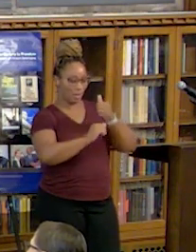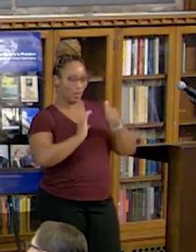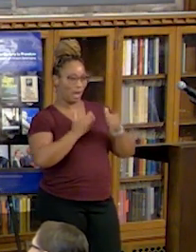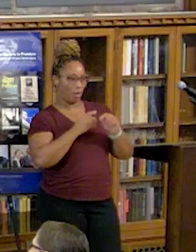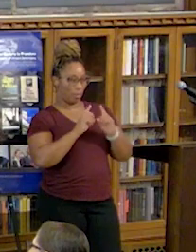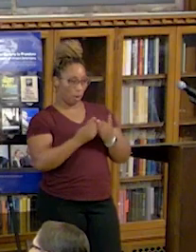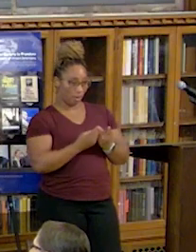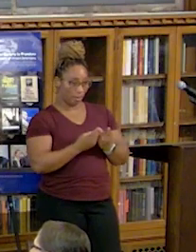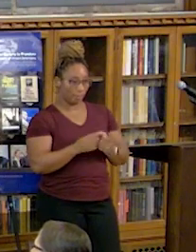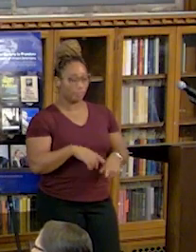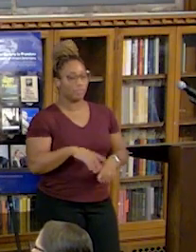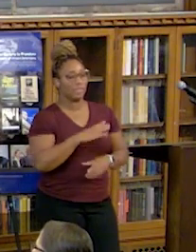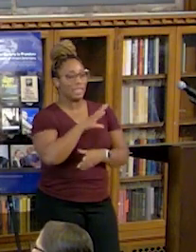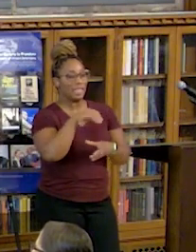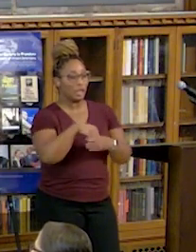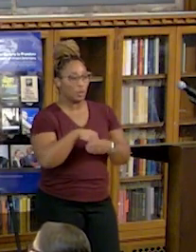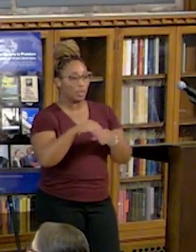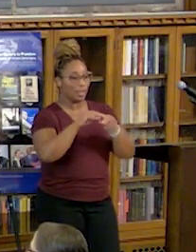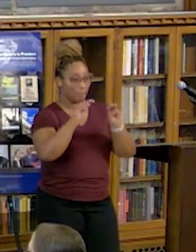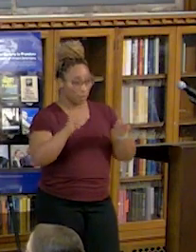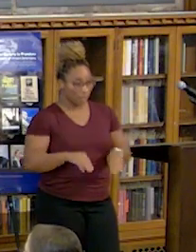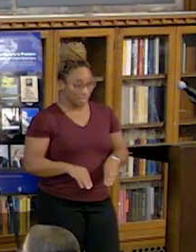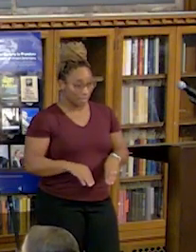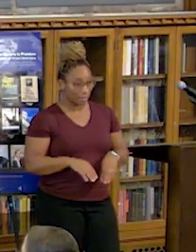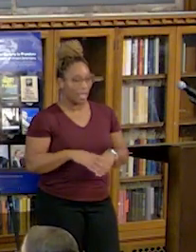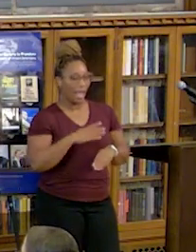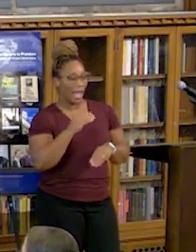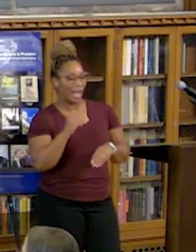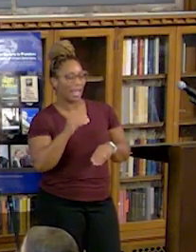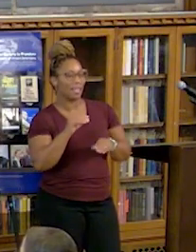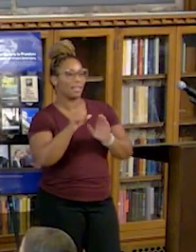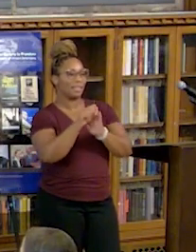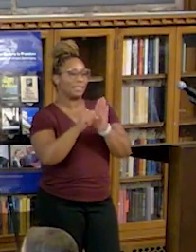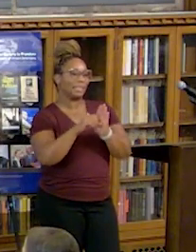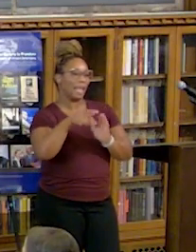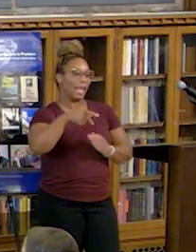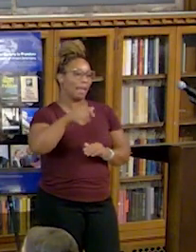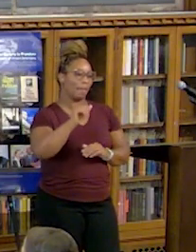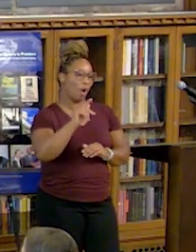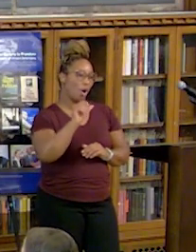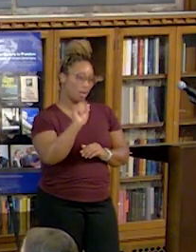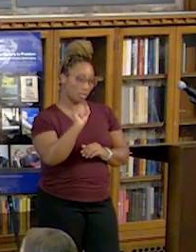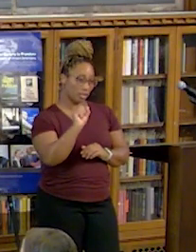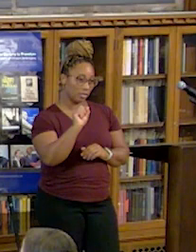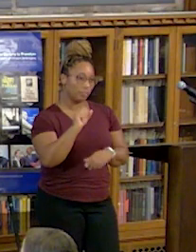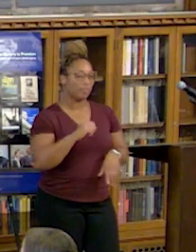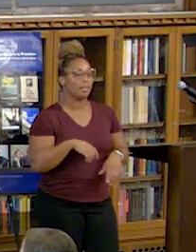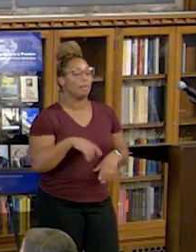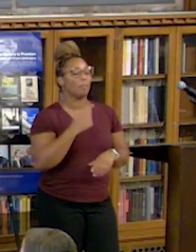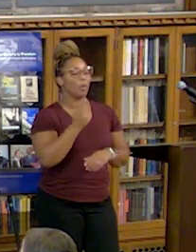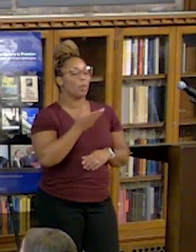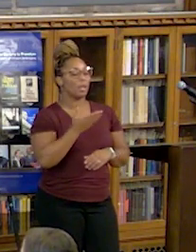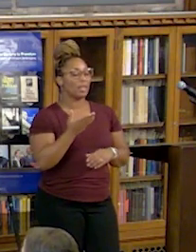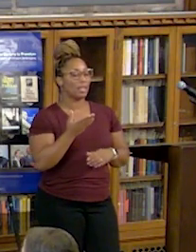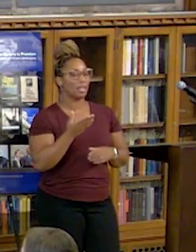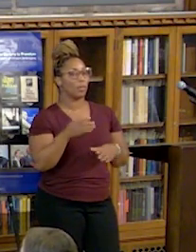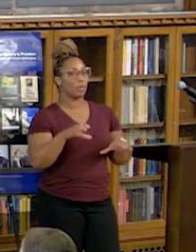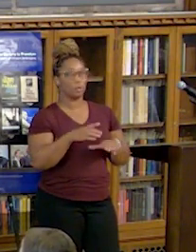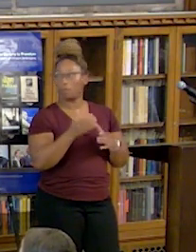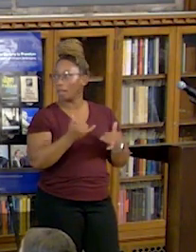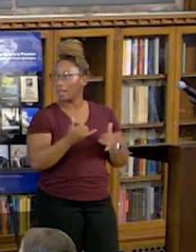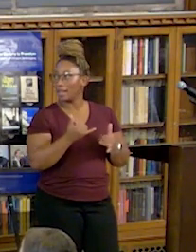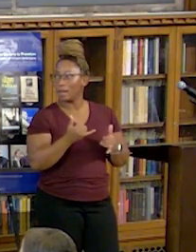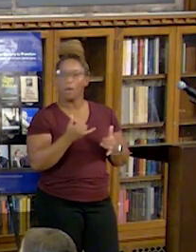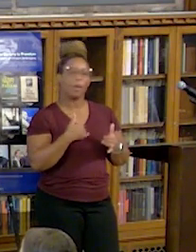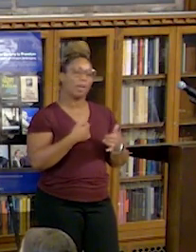us um including the mums and the state parks now one thing that we're doing right now but I